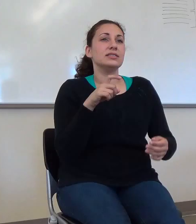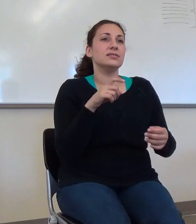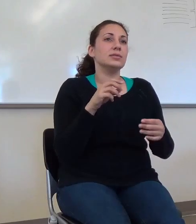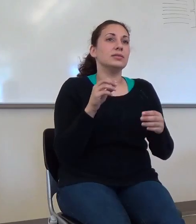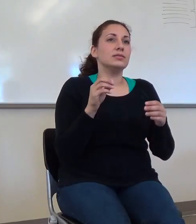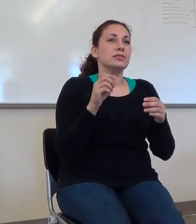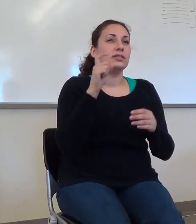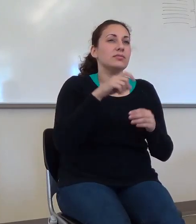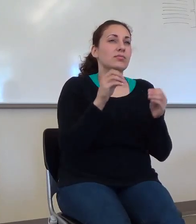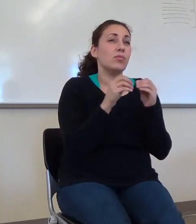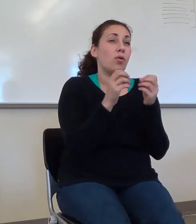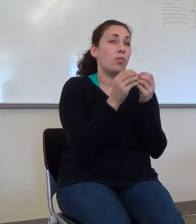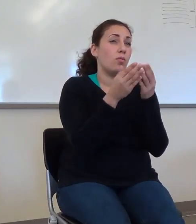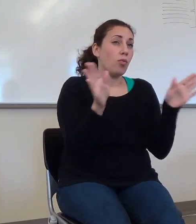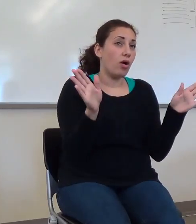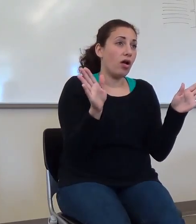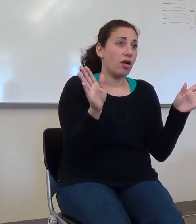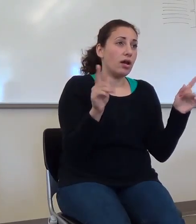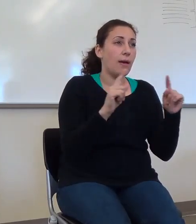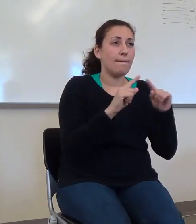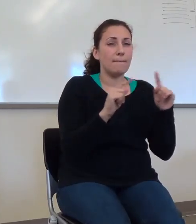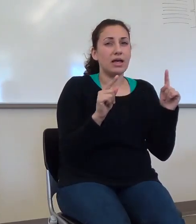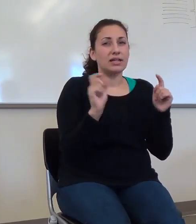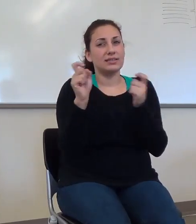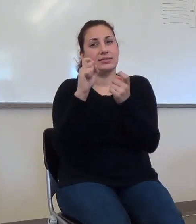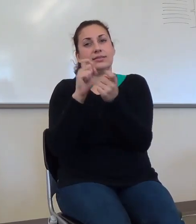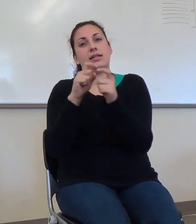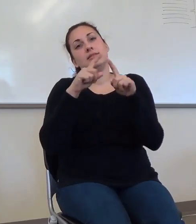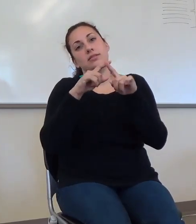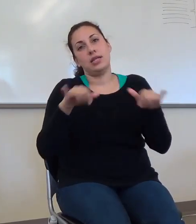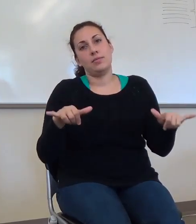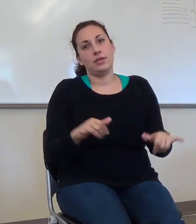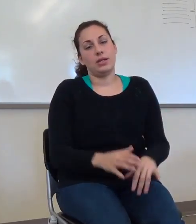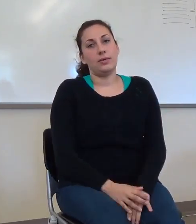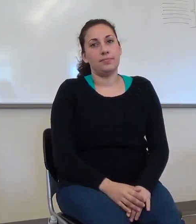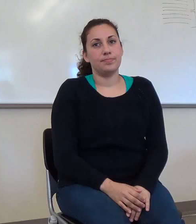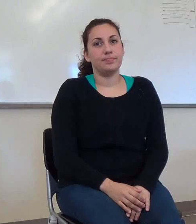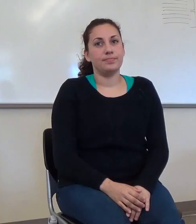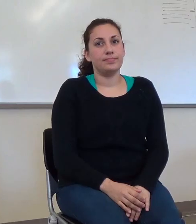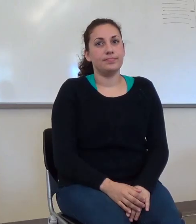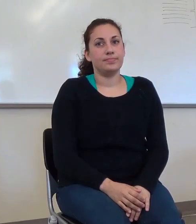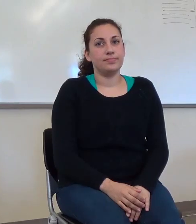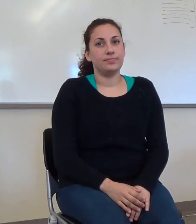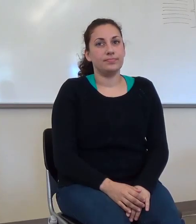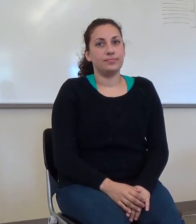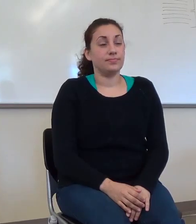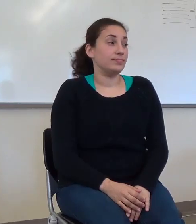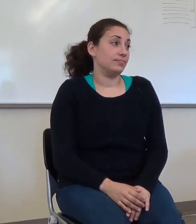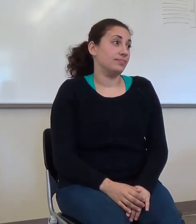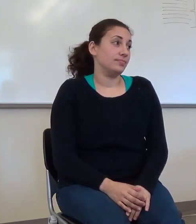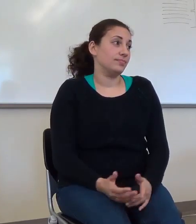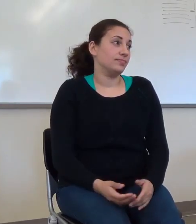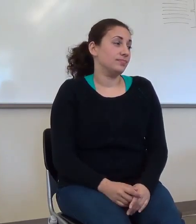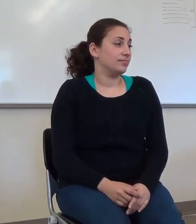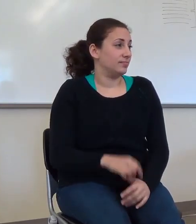talk about what is there, but specific enough that it doesn't cover what isn't. And